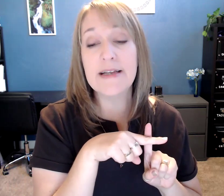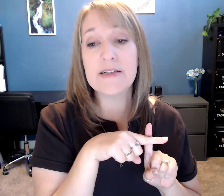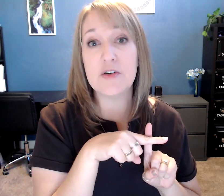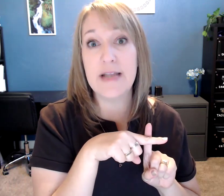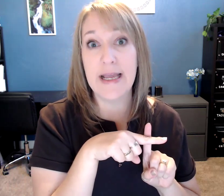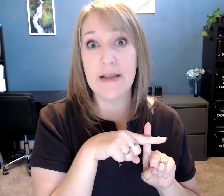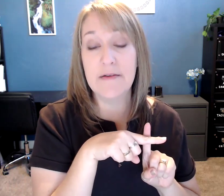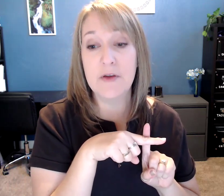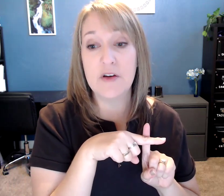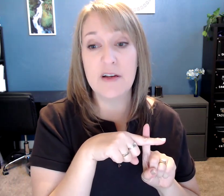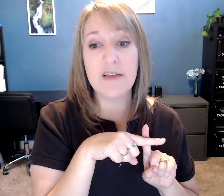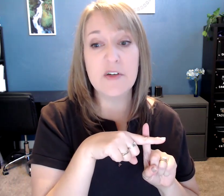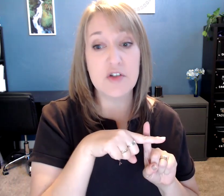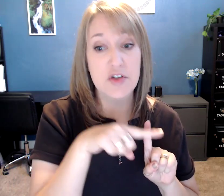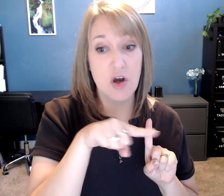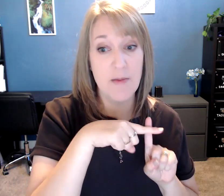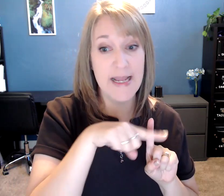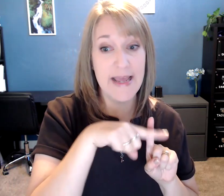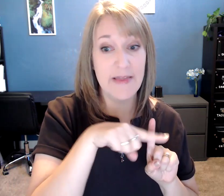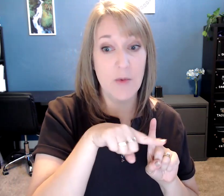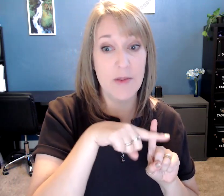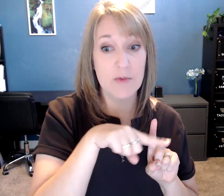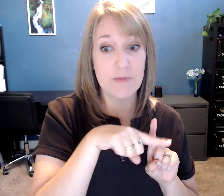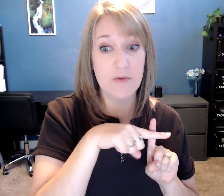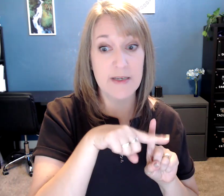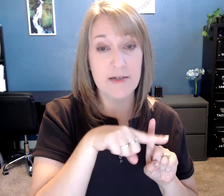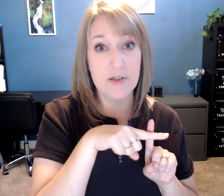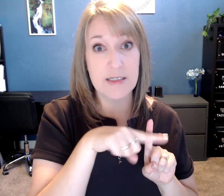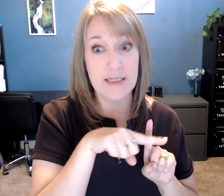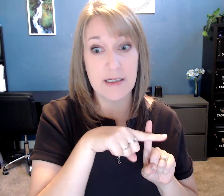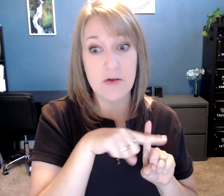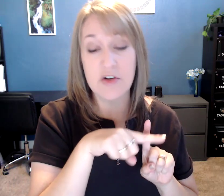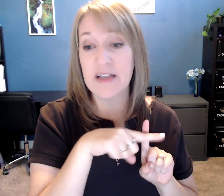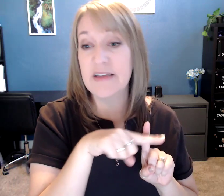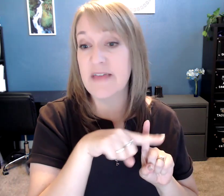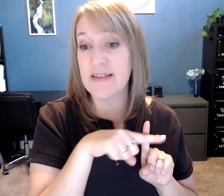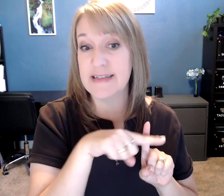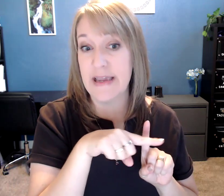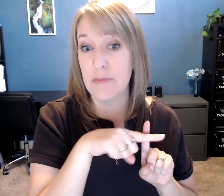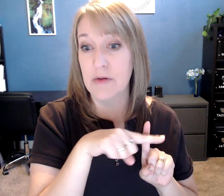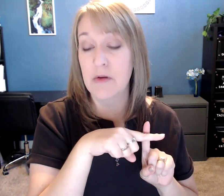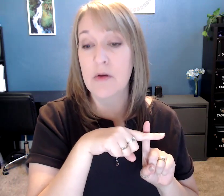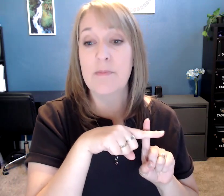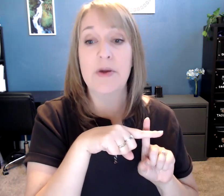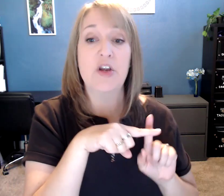Minus or negative, you're going to leave your dominant hand, that one that was moving here just a second ago, you're going to leave that the same, but